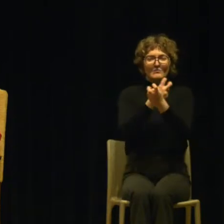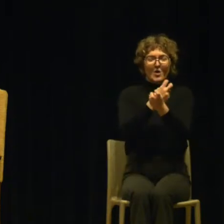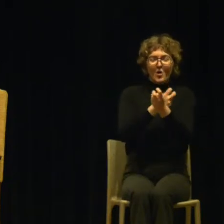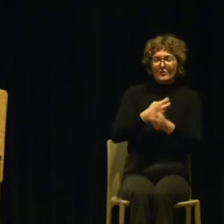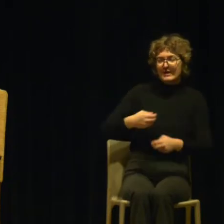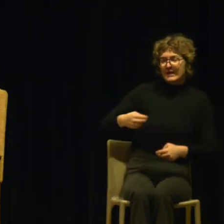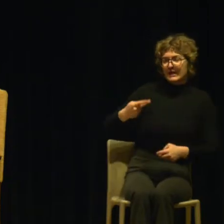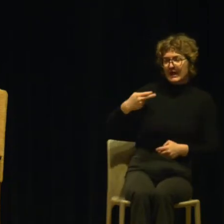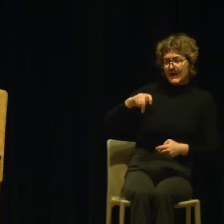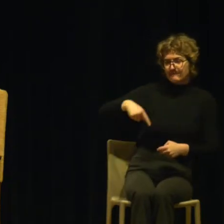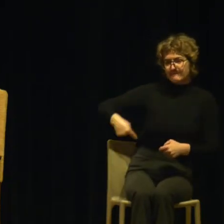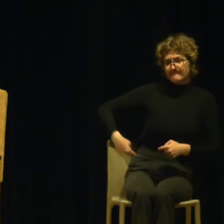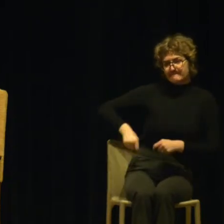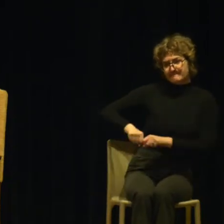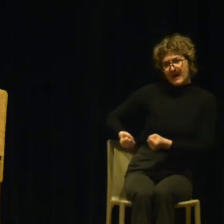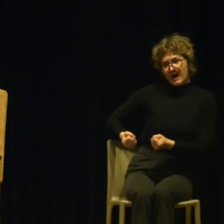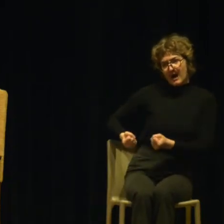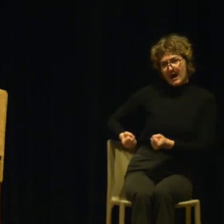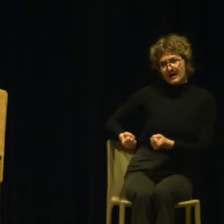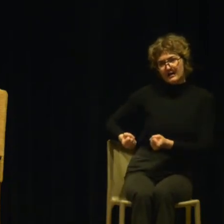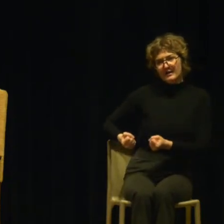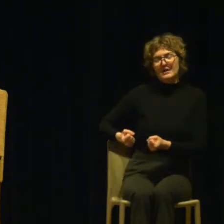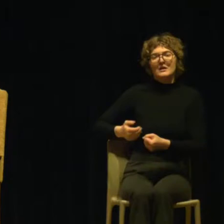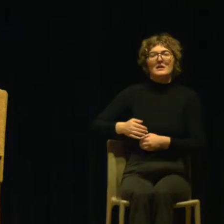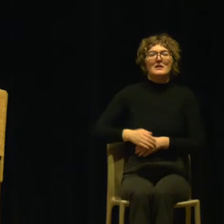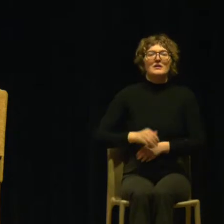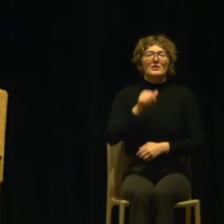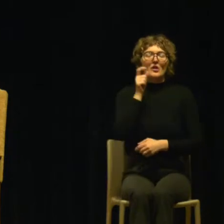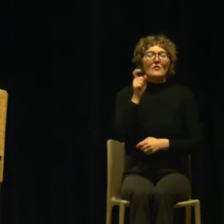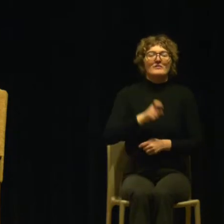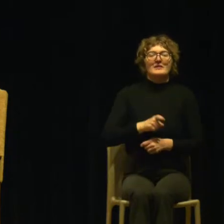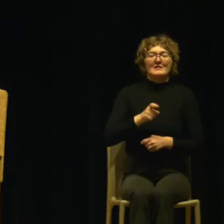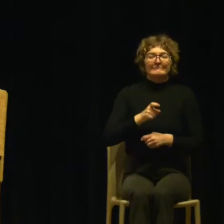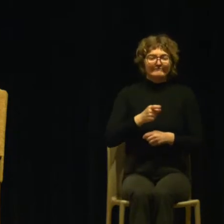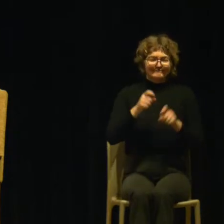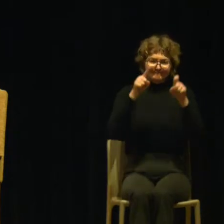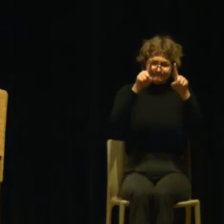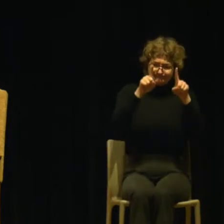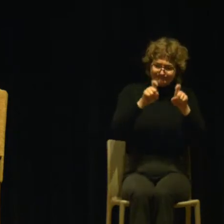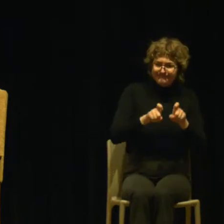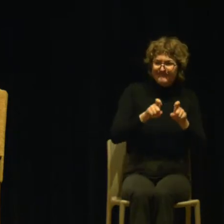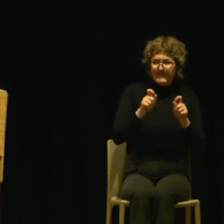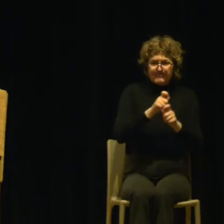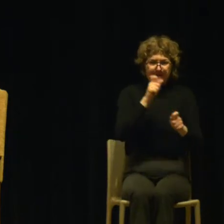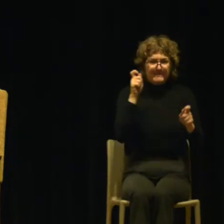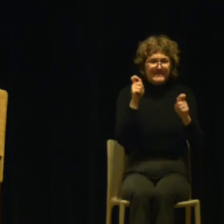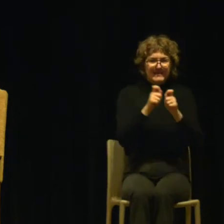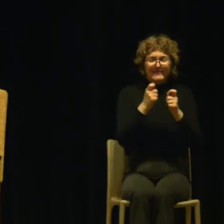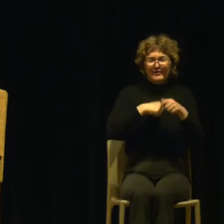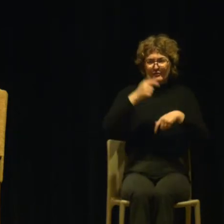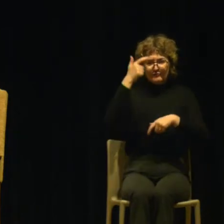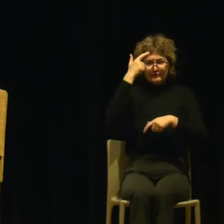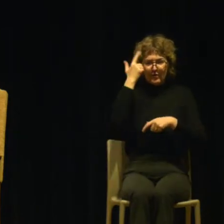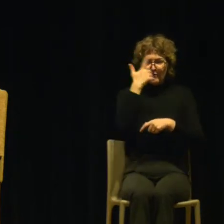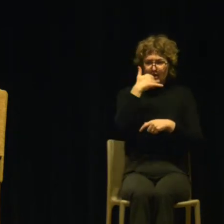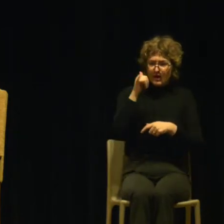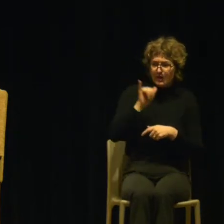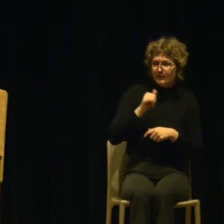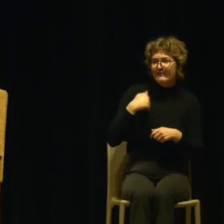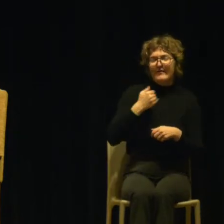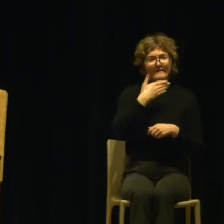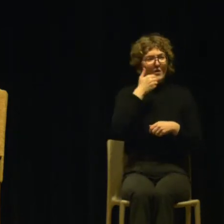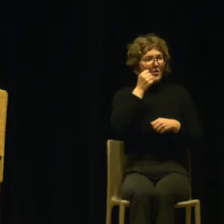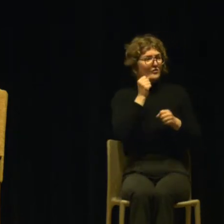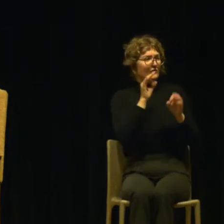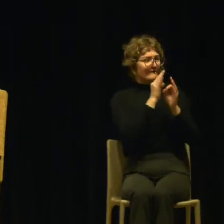or having, you know, and all of us know, you don't need a sophisticated test. You know what osteoporosis looks like. If you have elderly relatives and